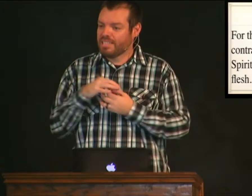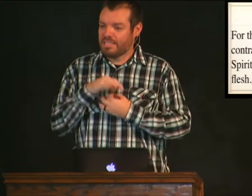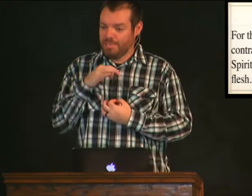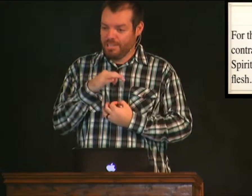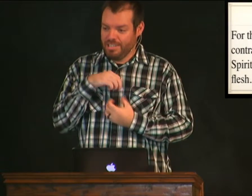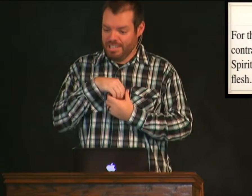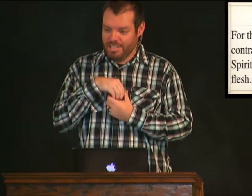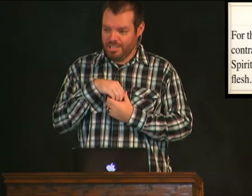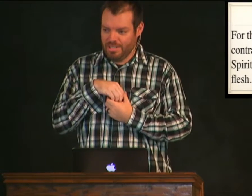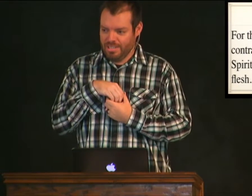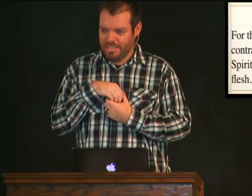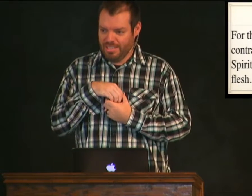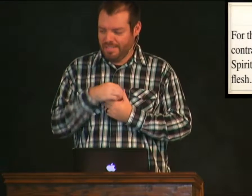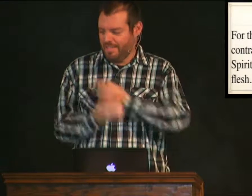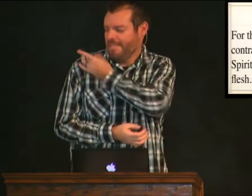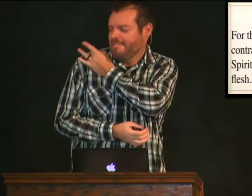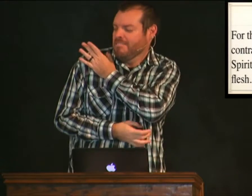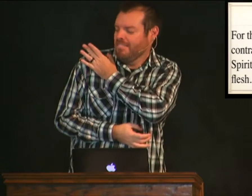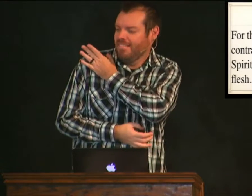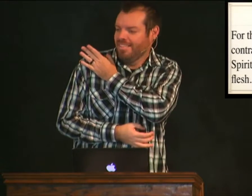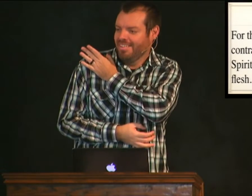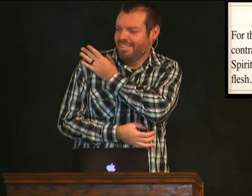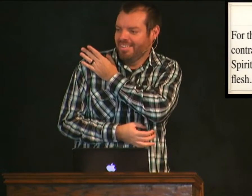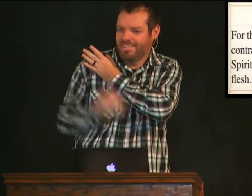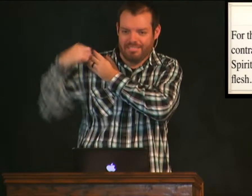But you have the Spirit in you.